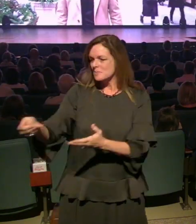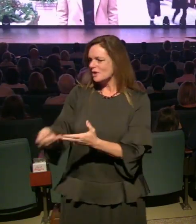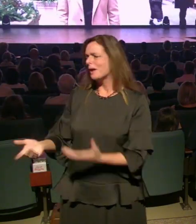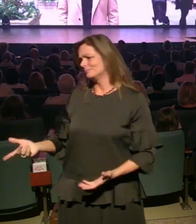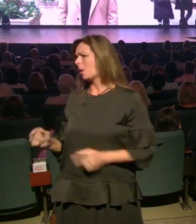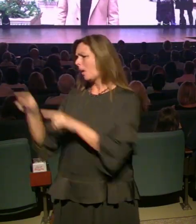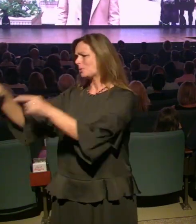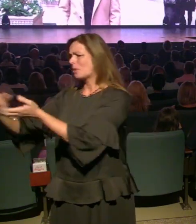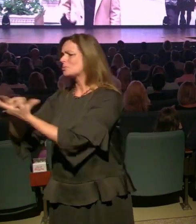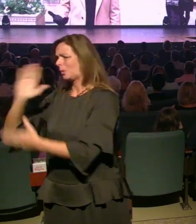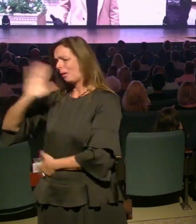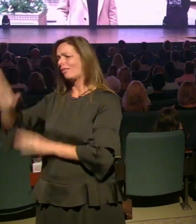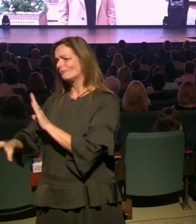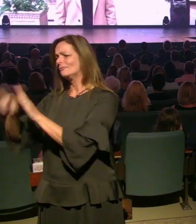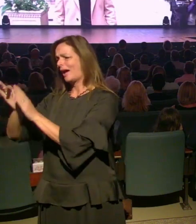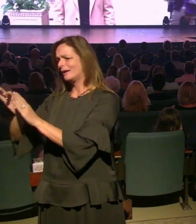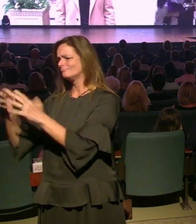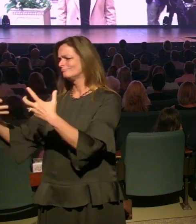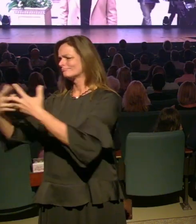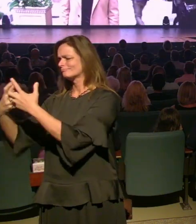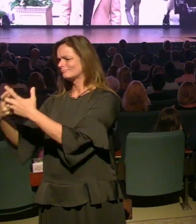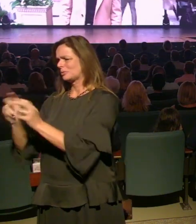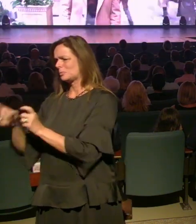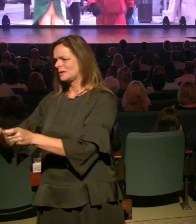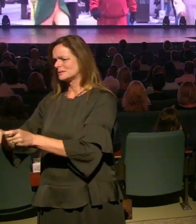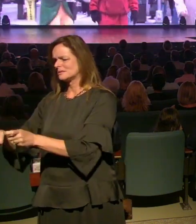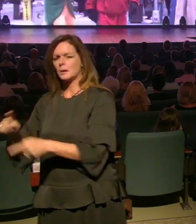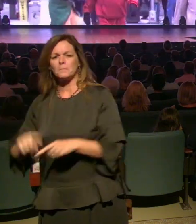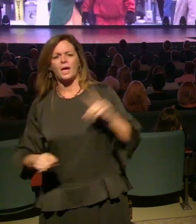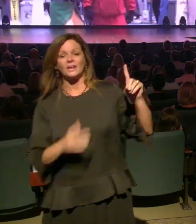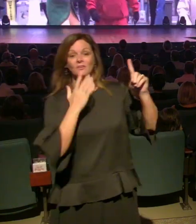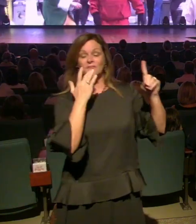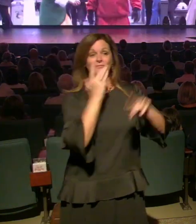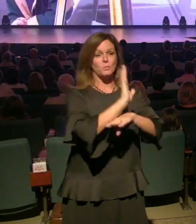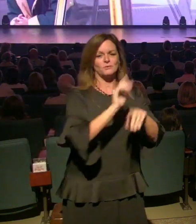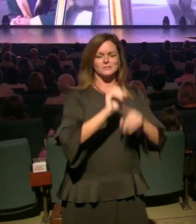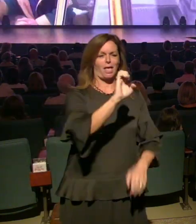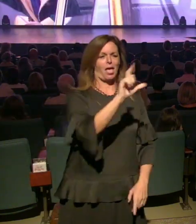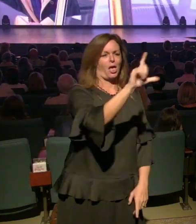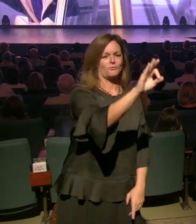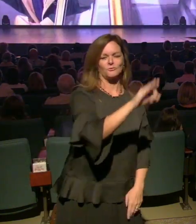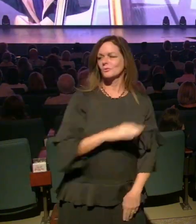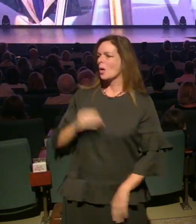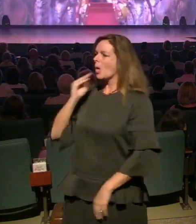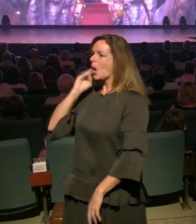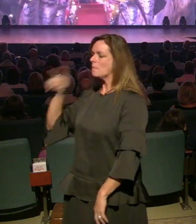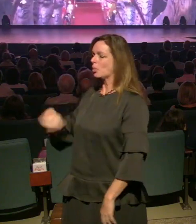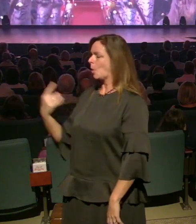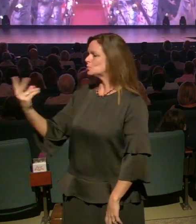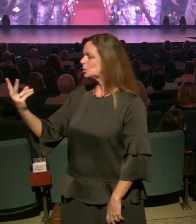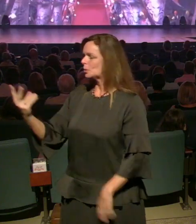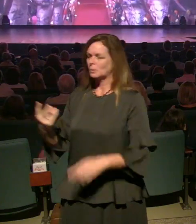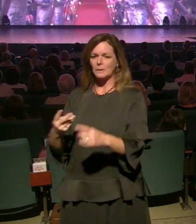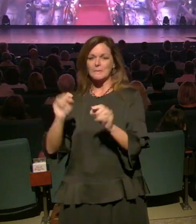gonna find it here. This city is also the backdrop for some of my favorite Christmas movies like Elf and Home Alone 2 and Miracle on